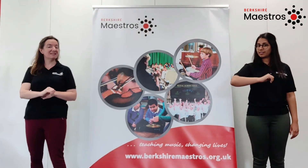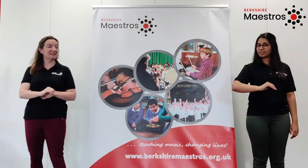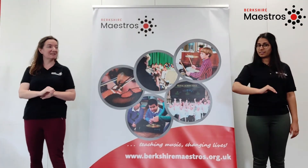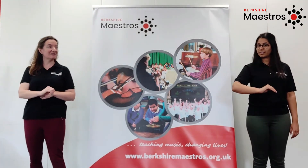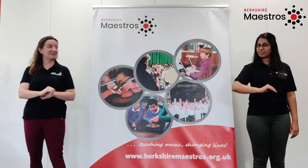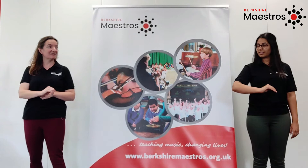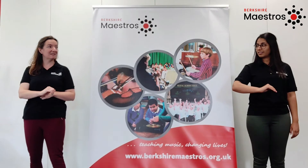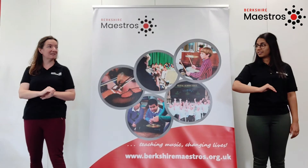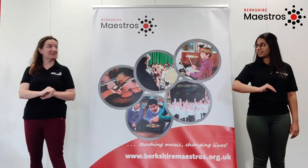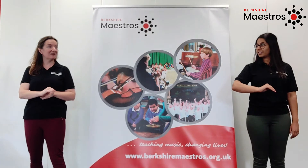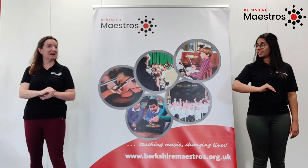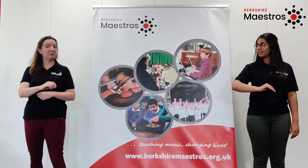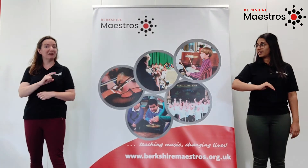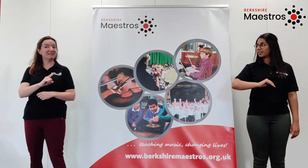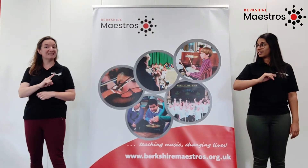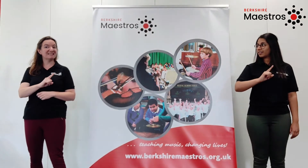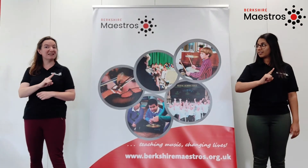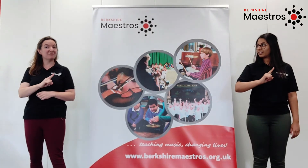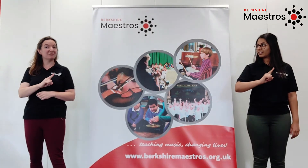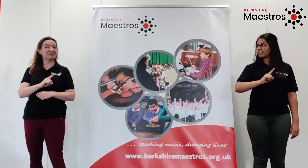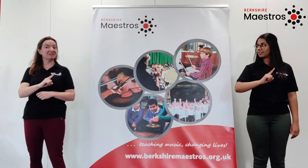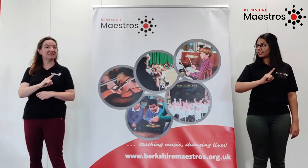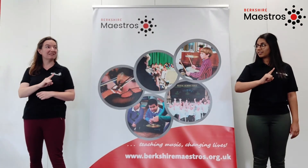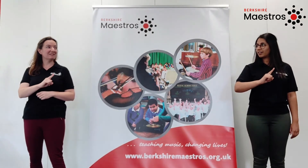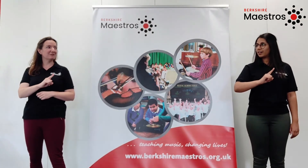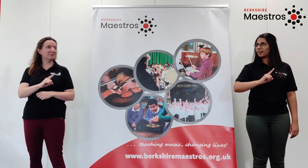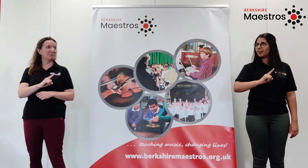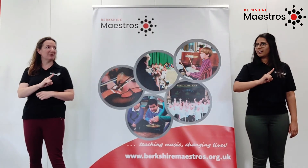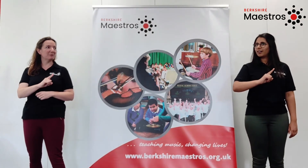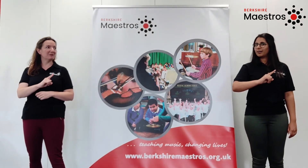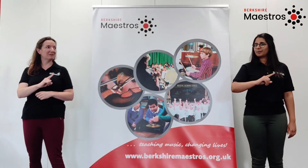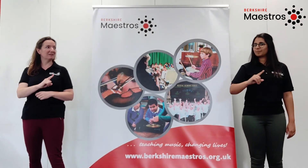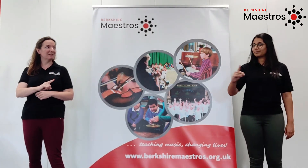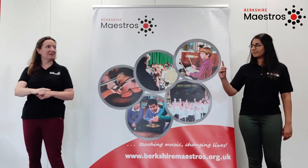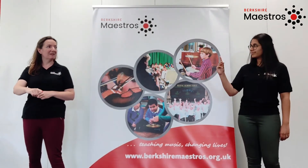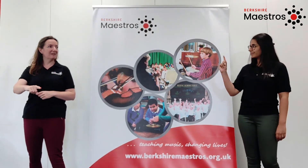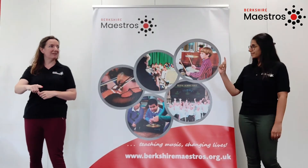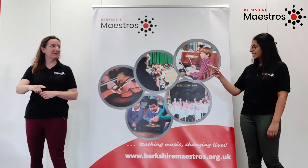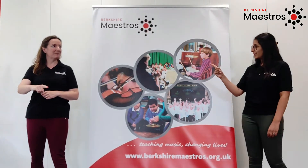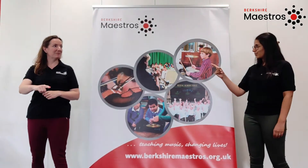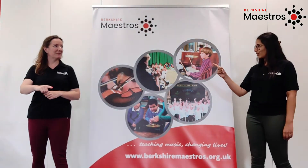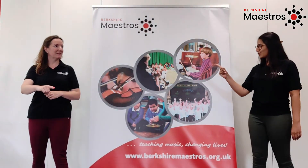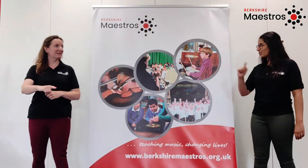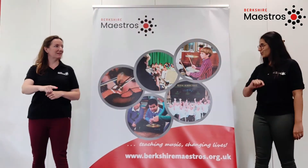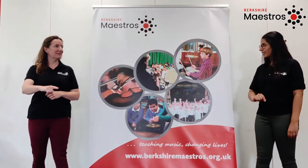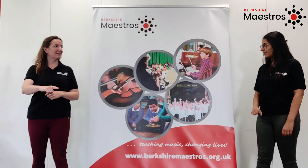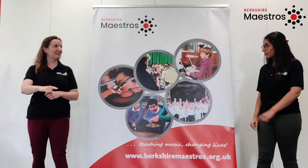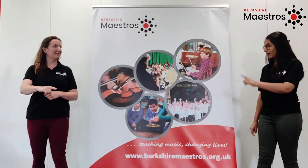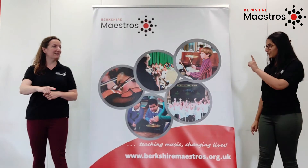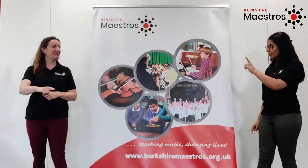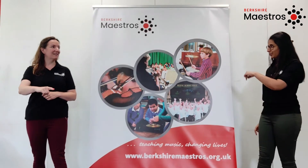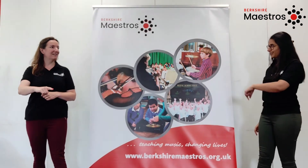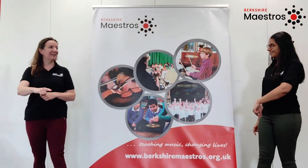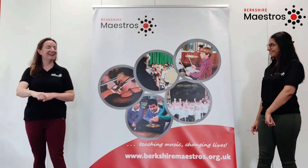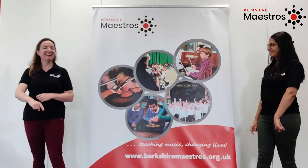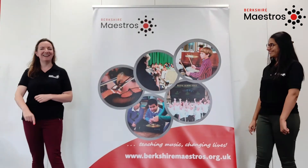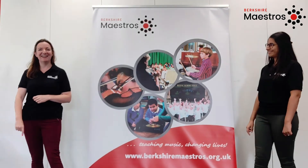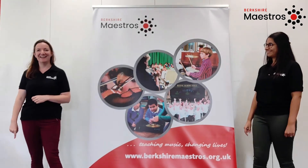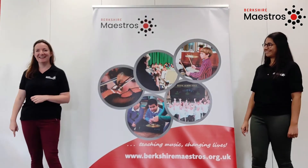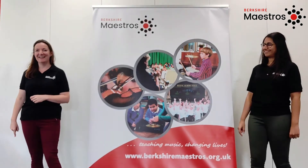six and we had seven. Do you remember that one? It was our song that we learned about the jungle. Aha,